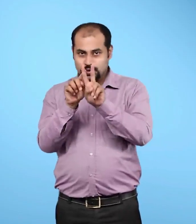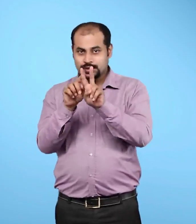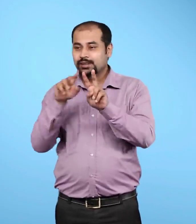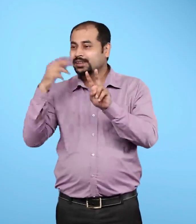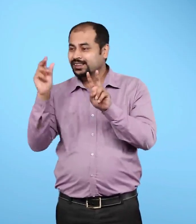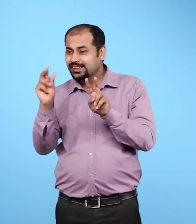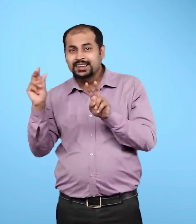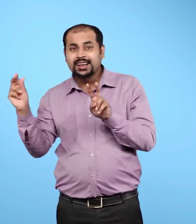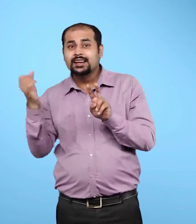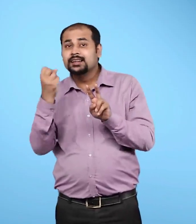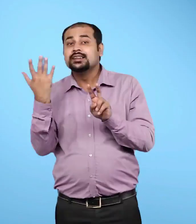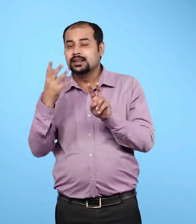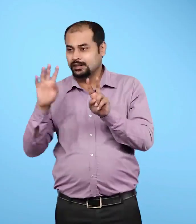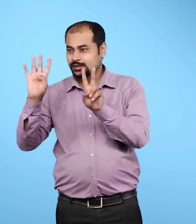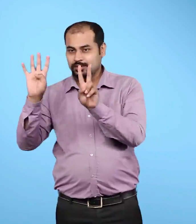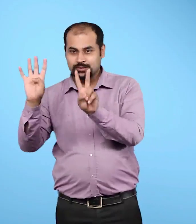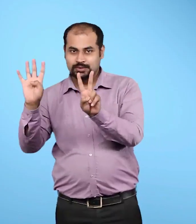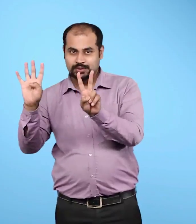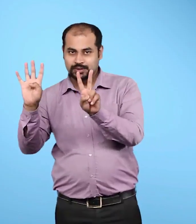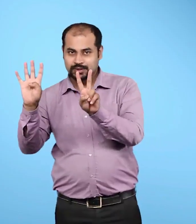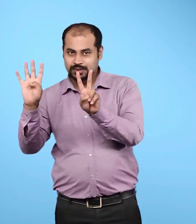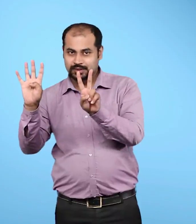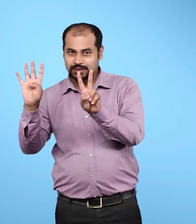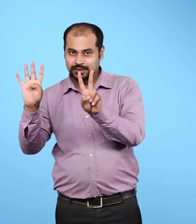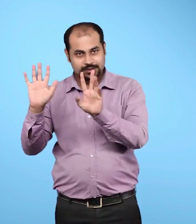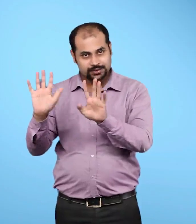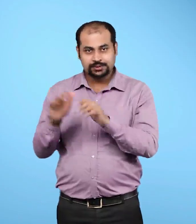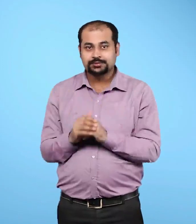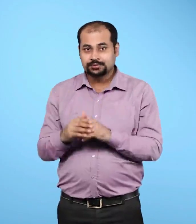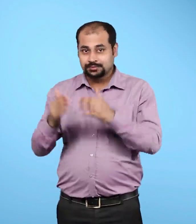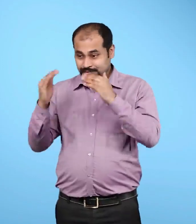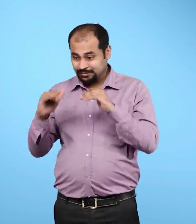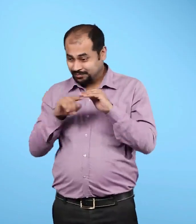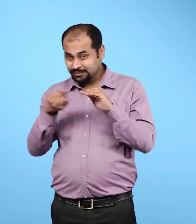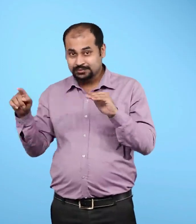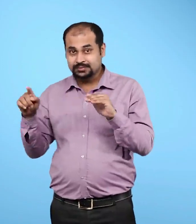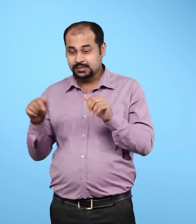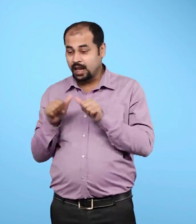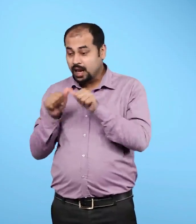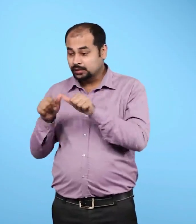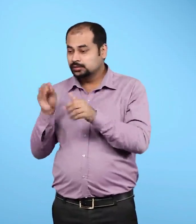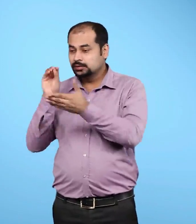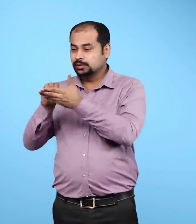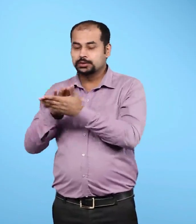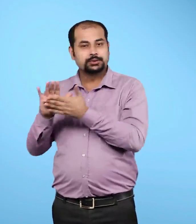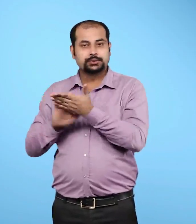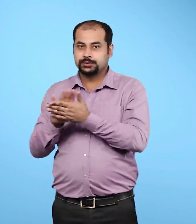1 is written. Column 2, number 7 is written. Row 3, column